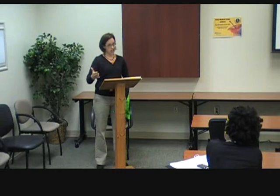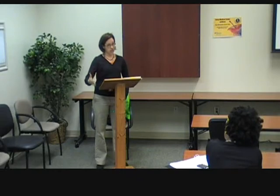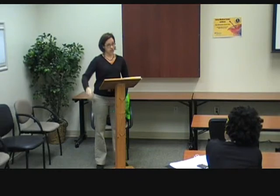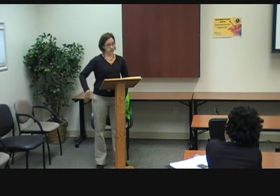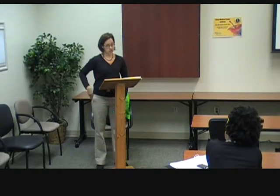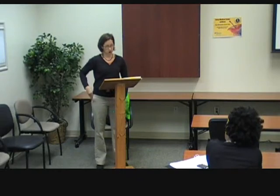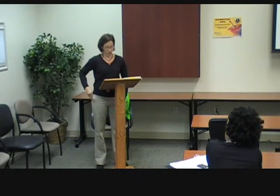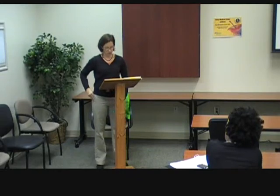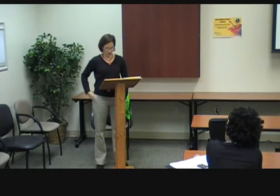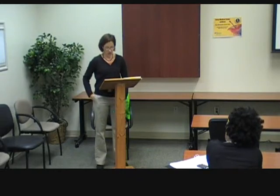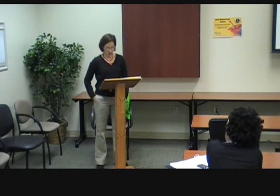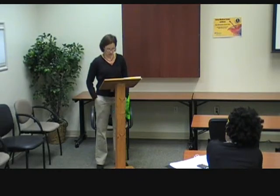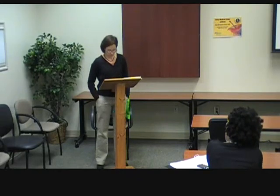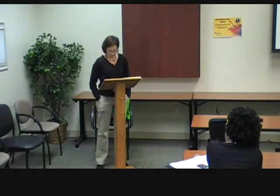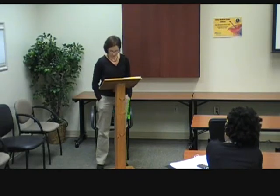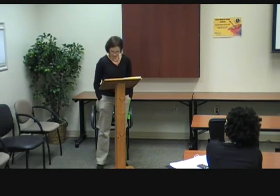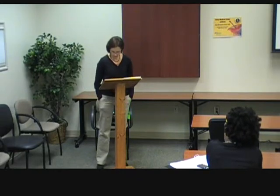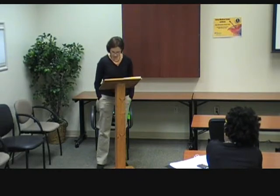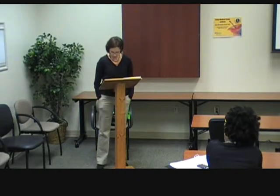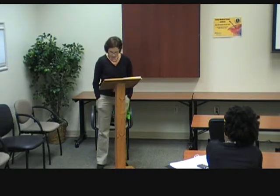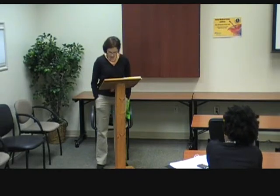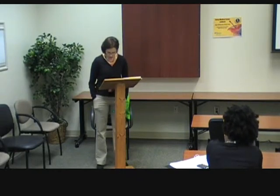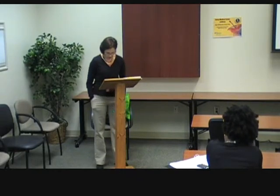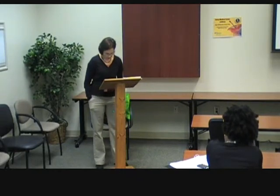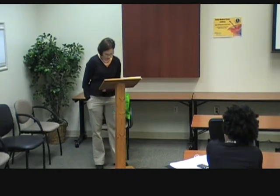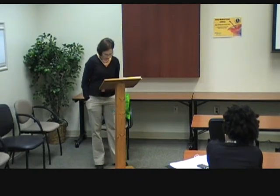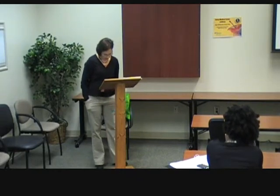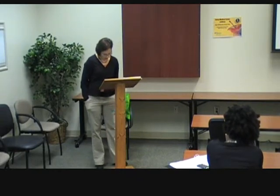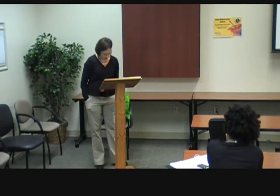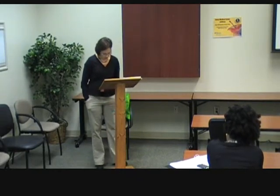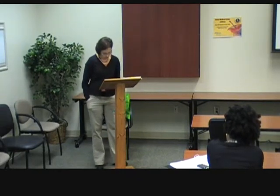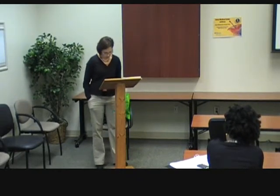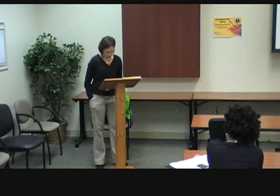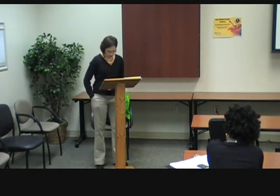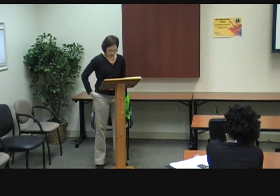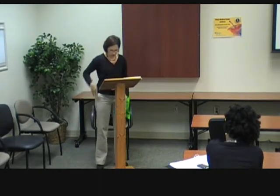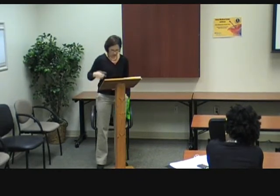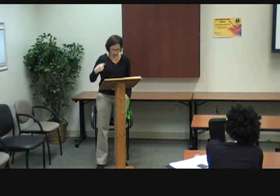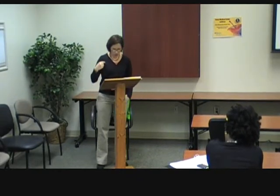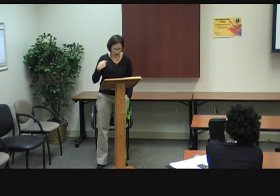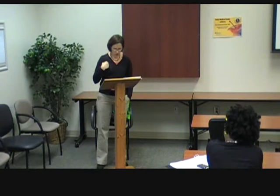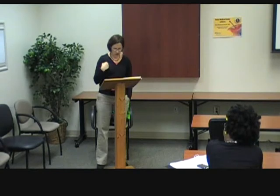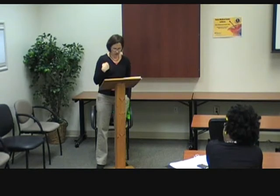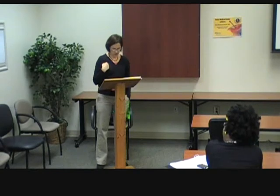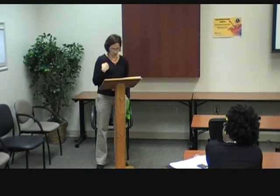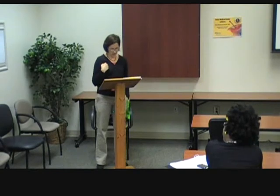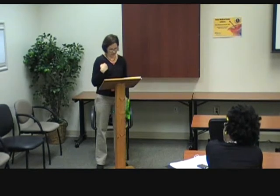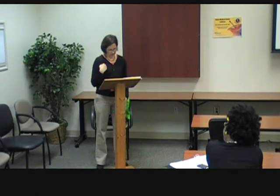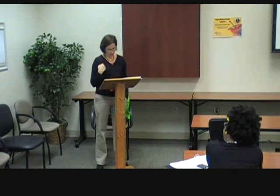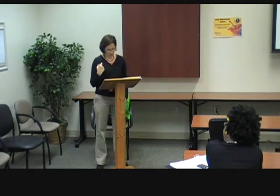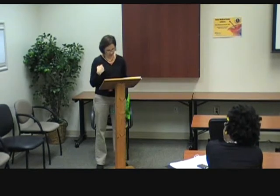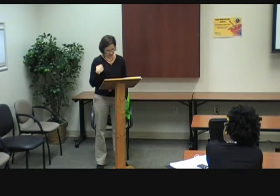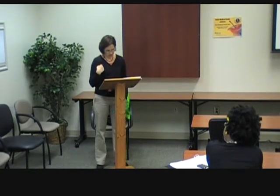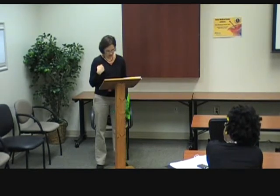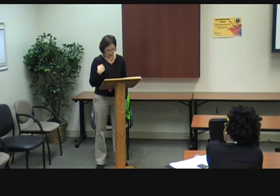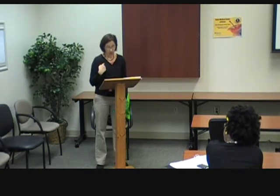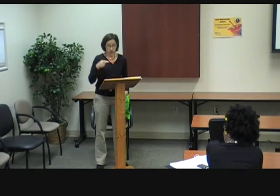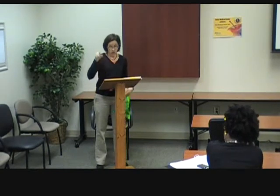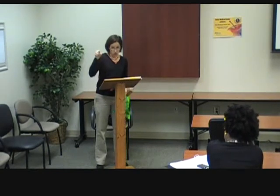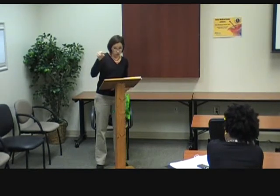to do things properly, and then, of course, like, what is your name? It talked about why do I have to point twice?